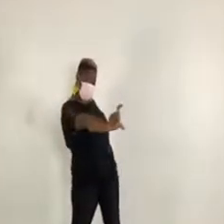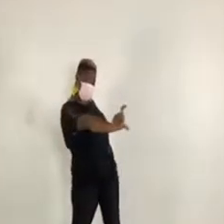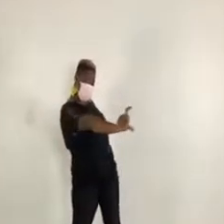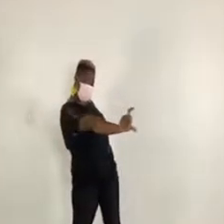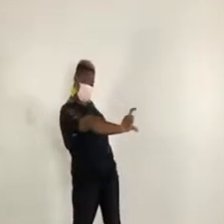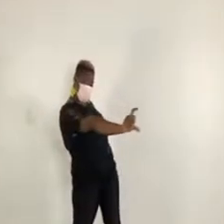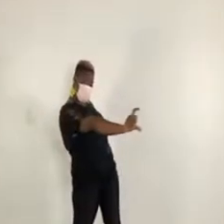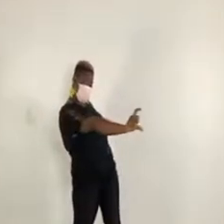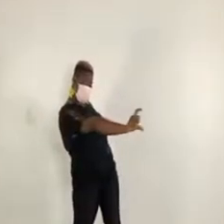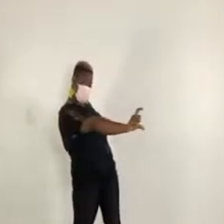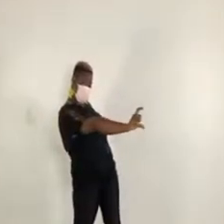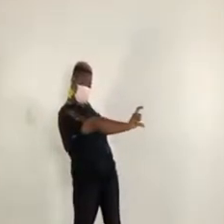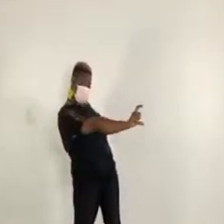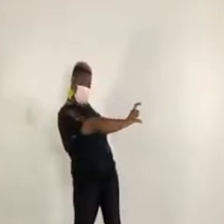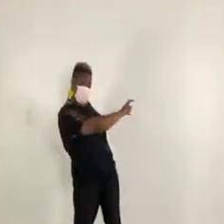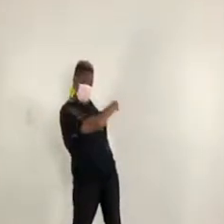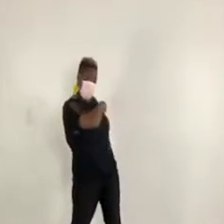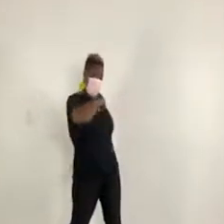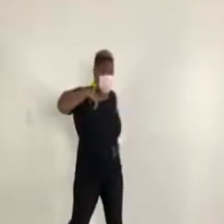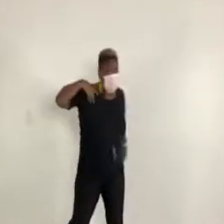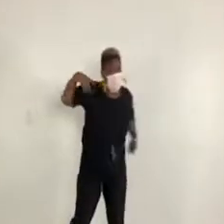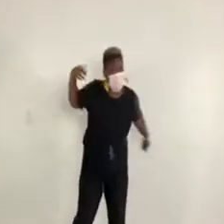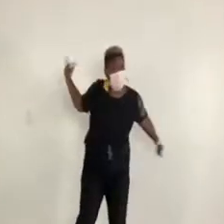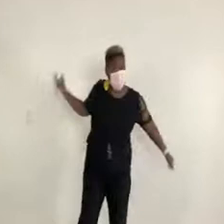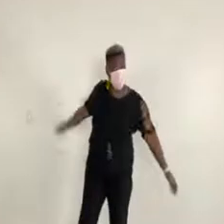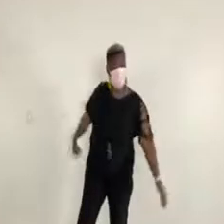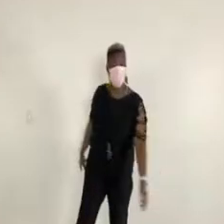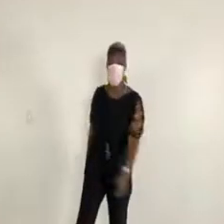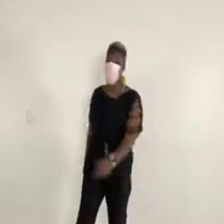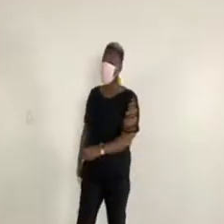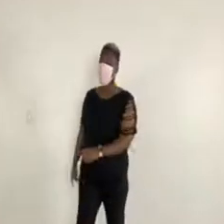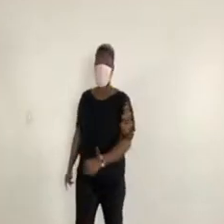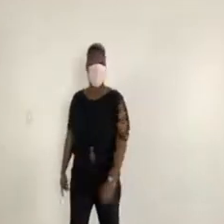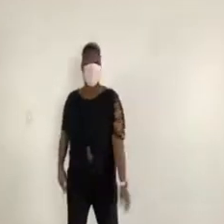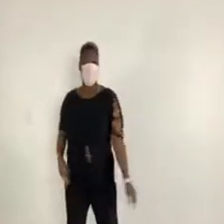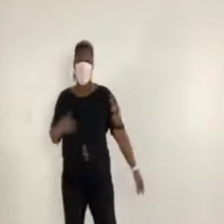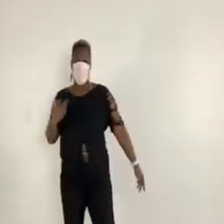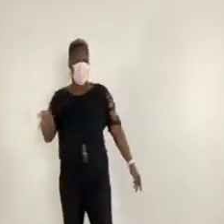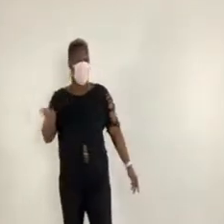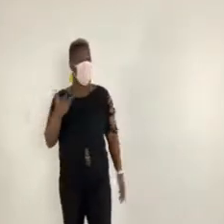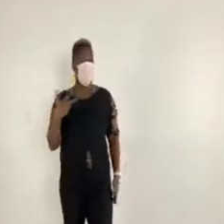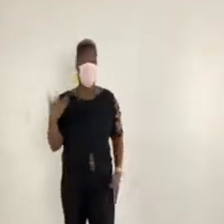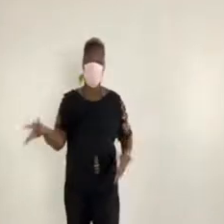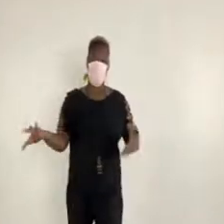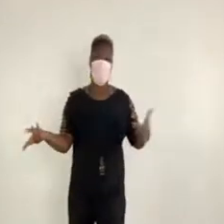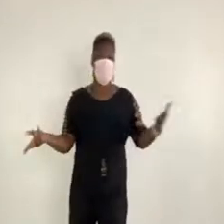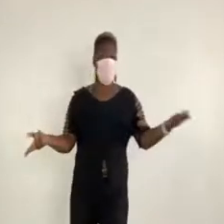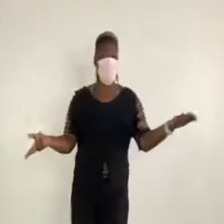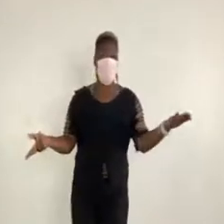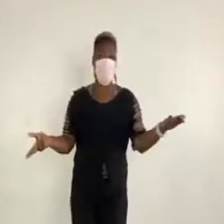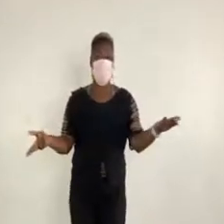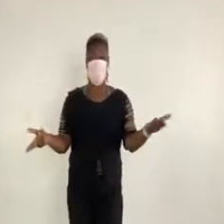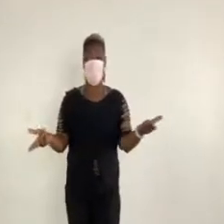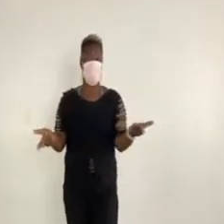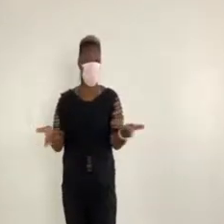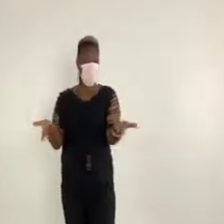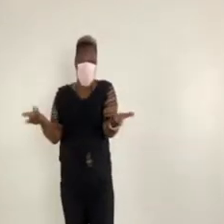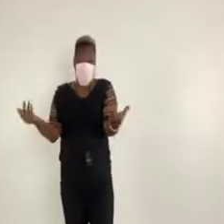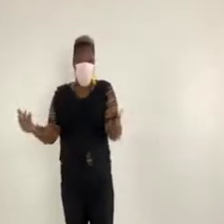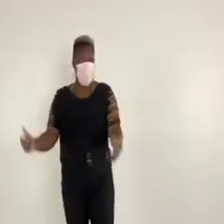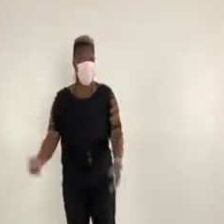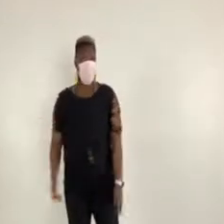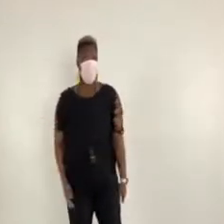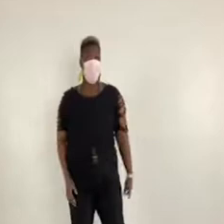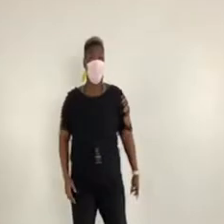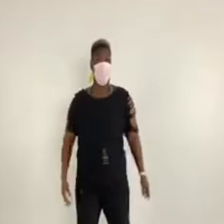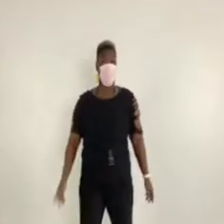interview, I get chased away with a can of Raid. Well, I told the judge about